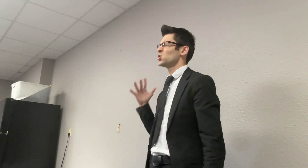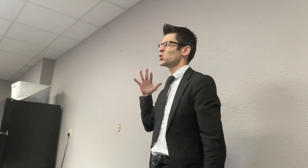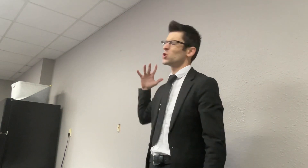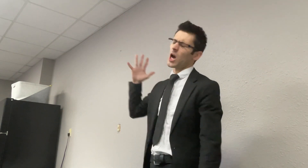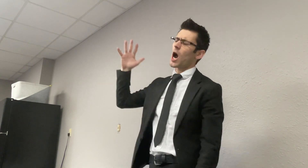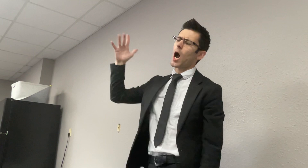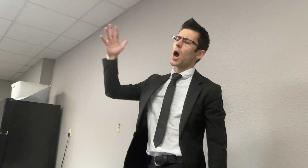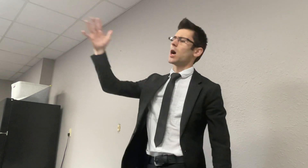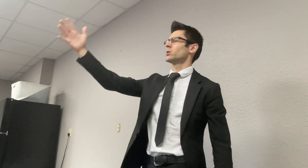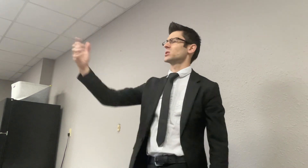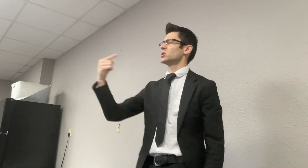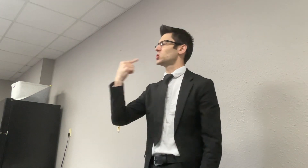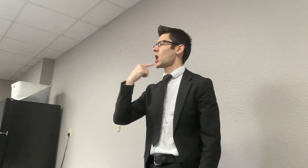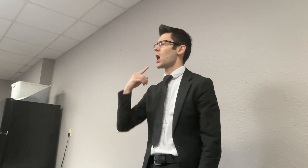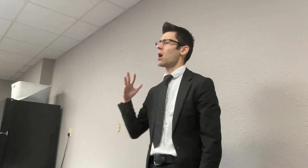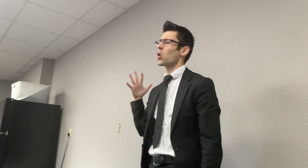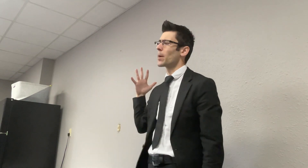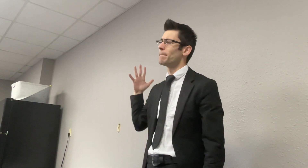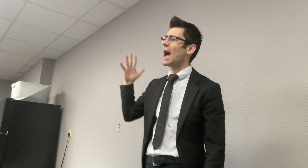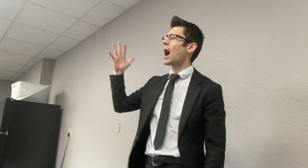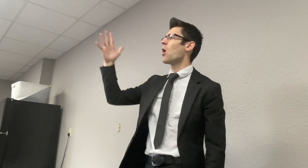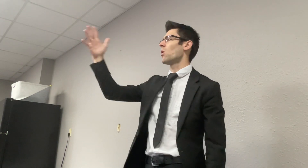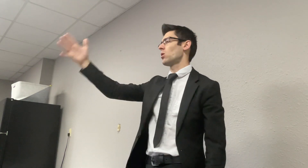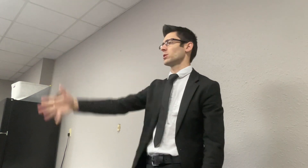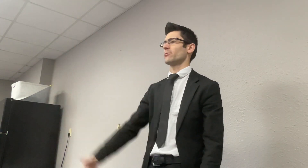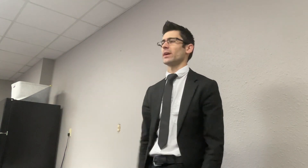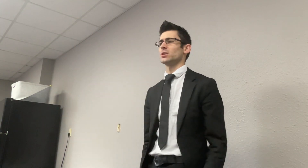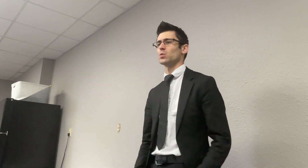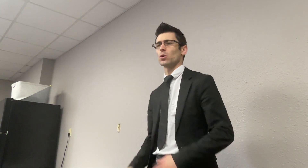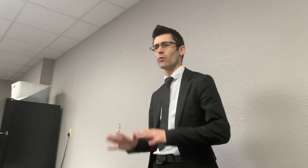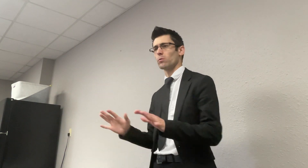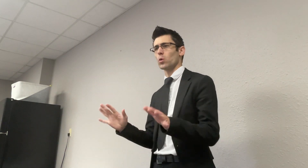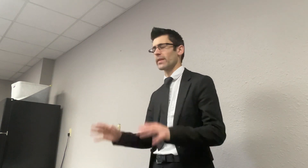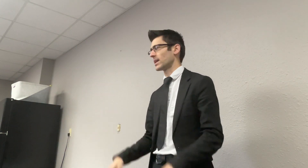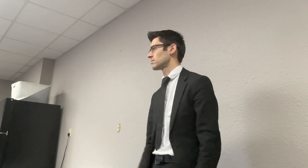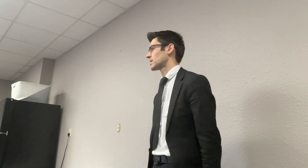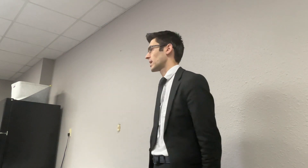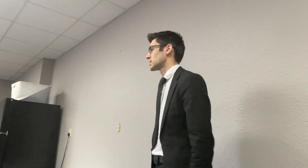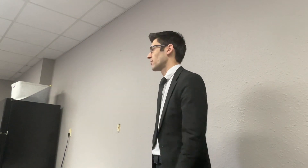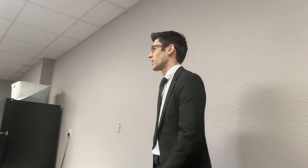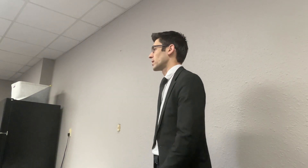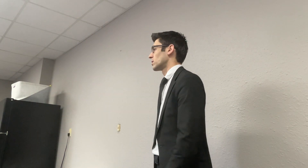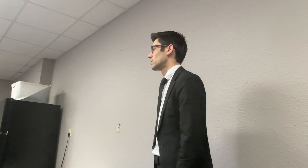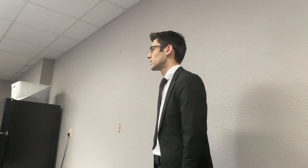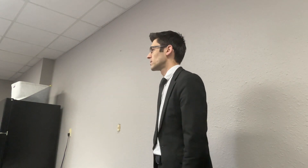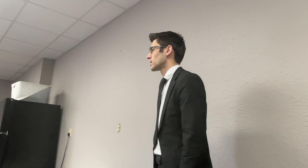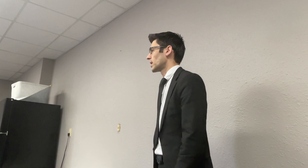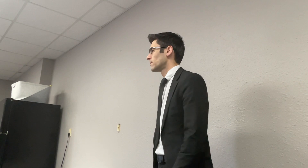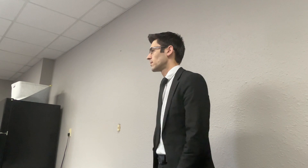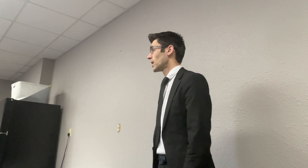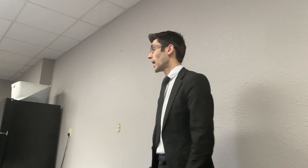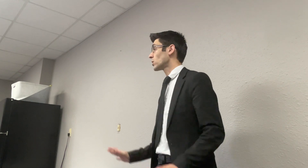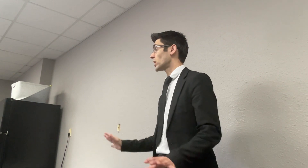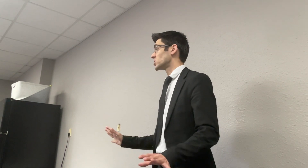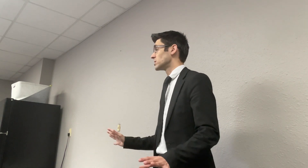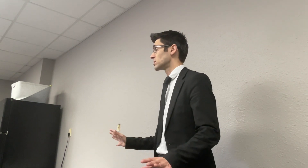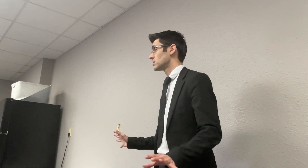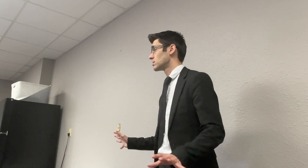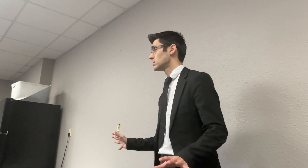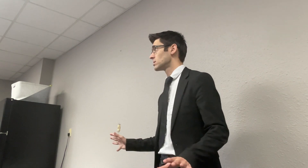Cha. You'll see cha or pow on your face. We'll go over more of that kind of stuff later. Okay. Any questions?